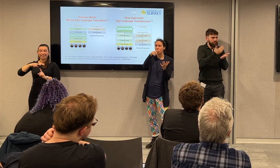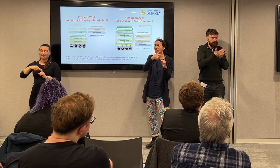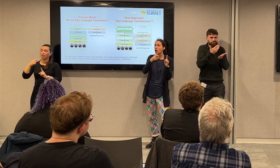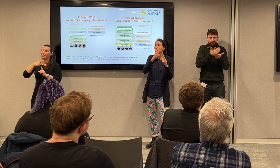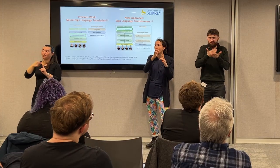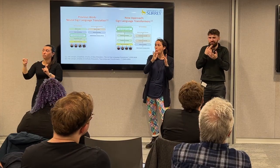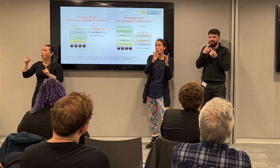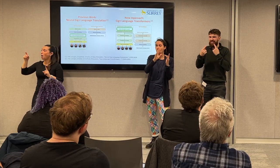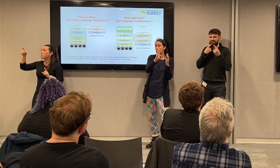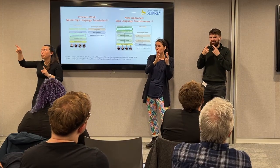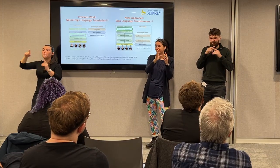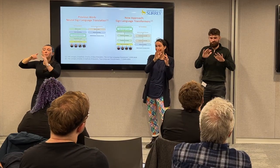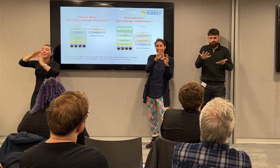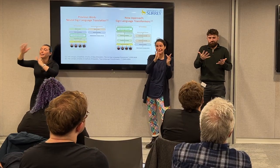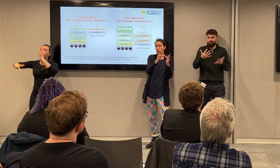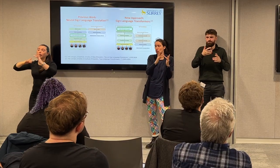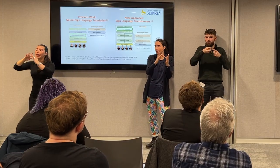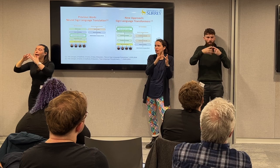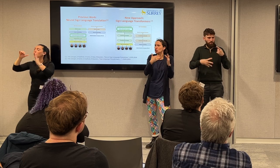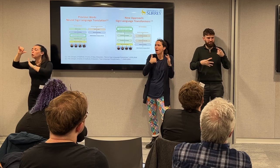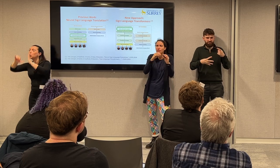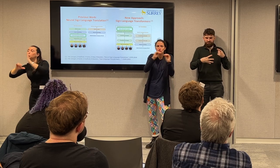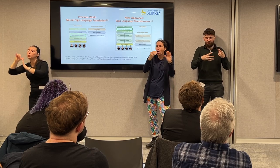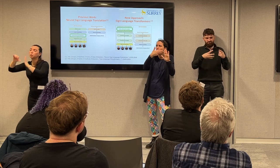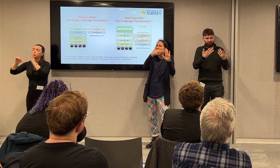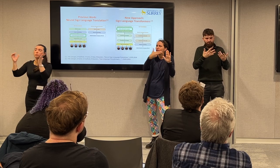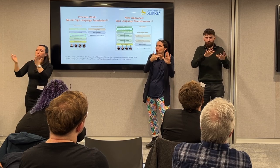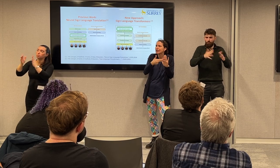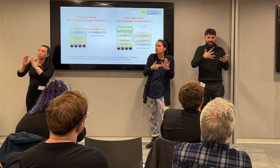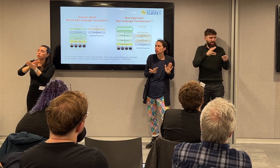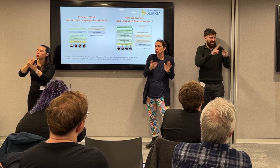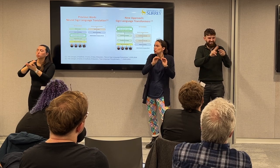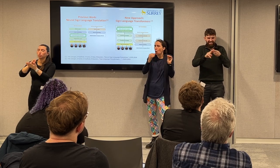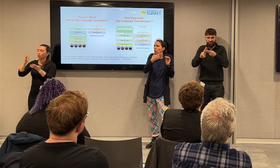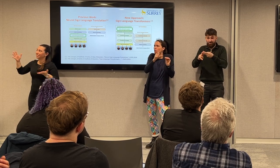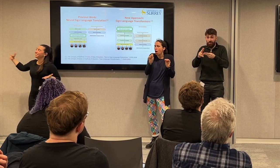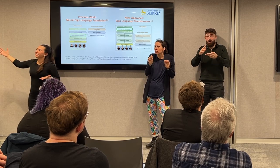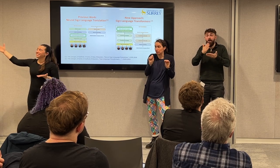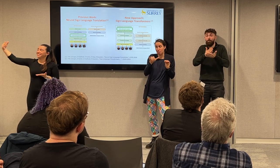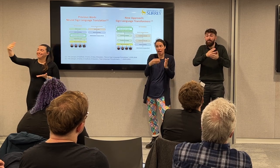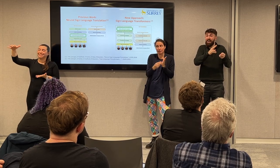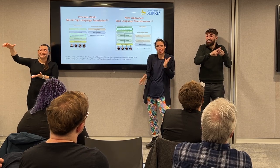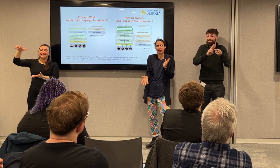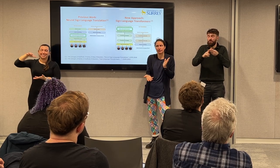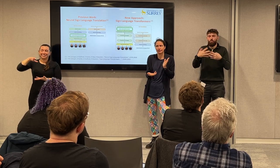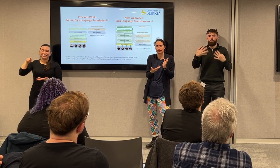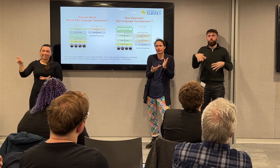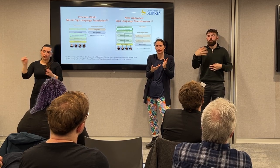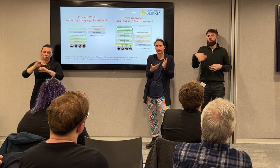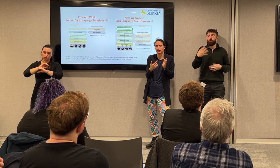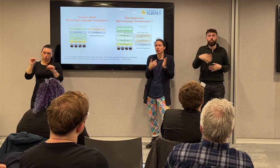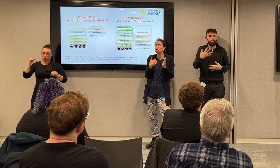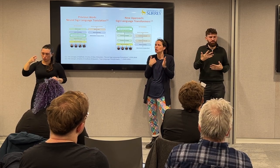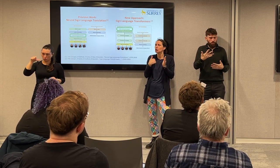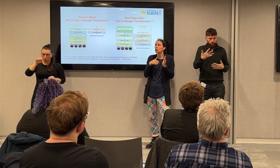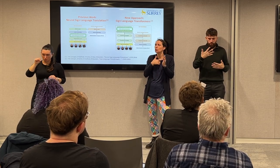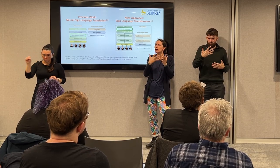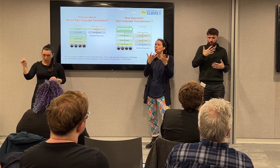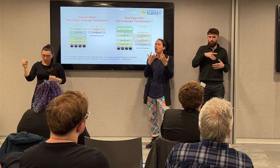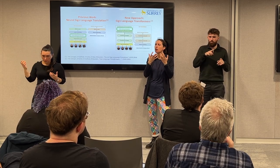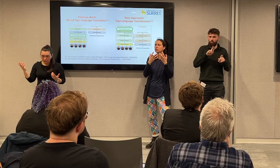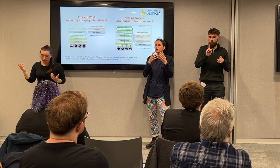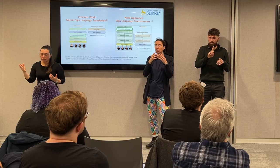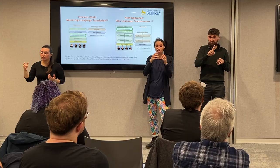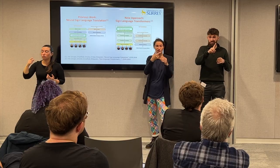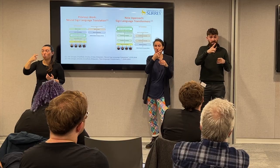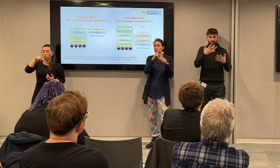no annotation, and annotation is incredibly expensive to get. So what we want to do is we want to break our reliance on